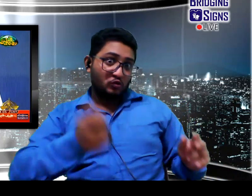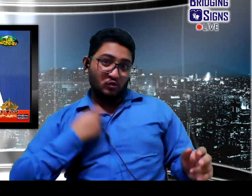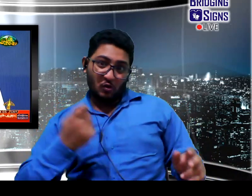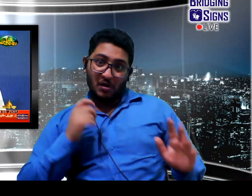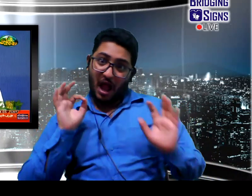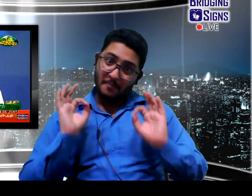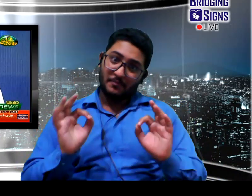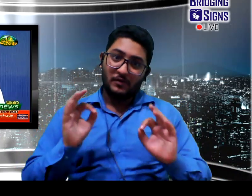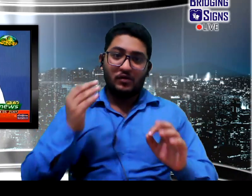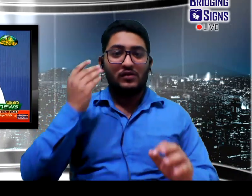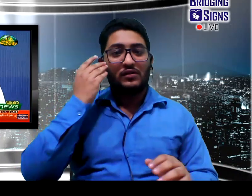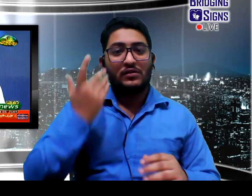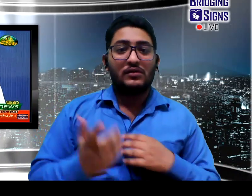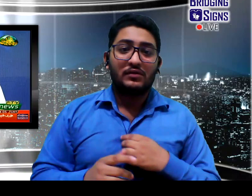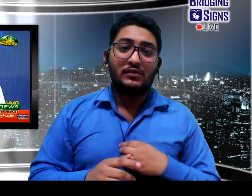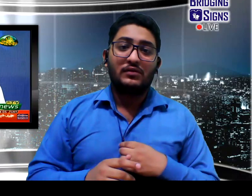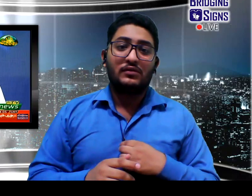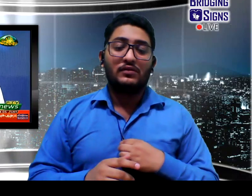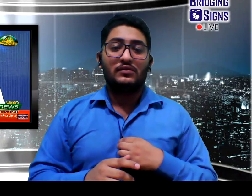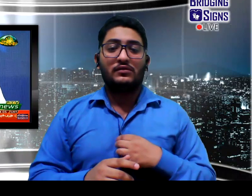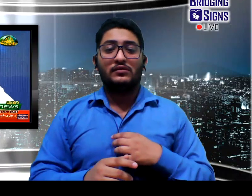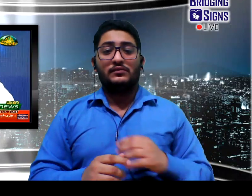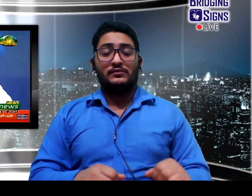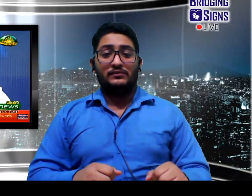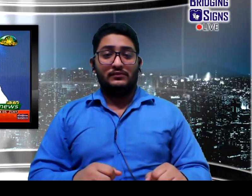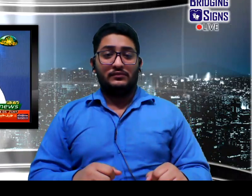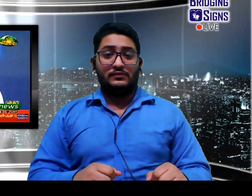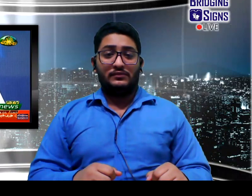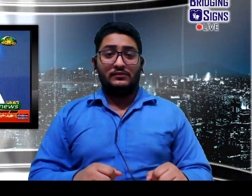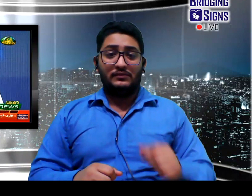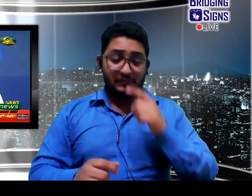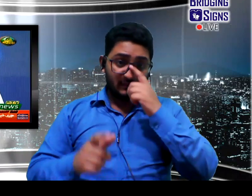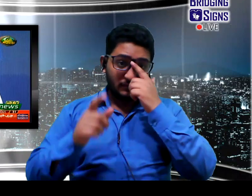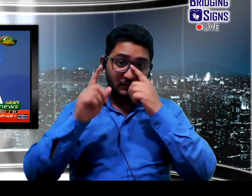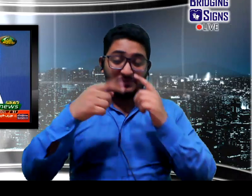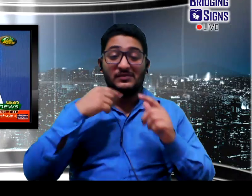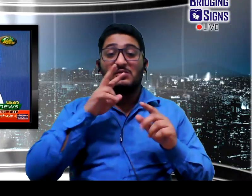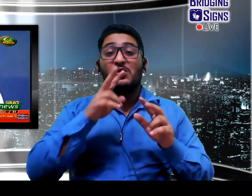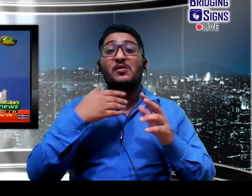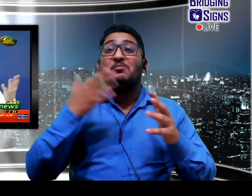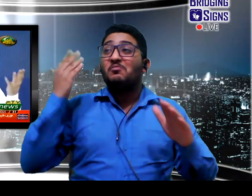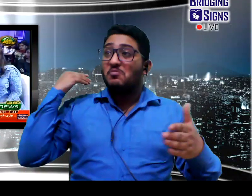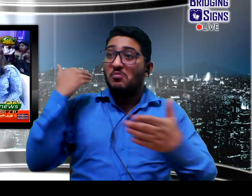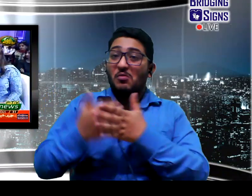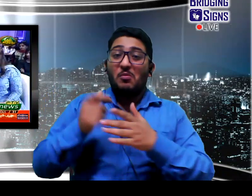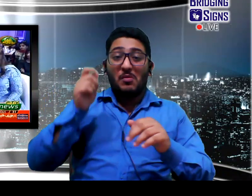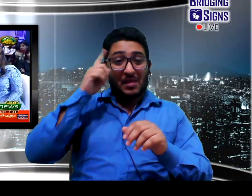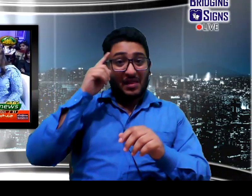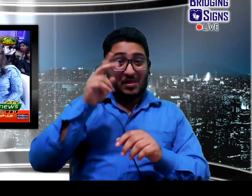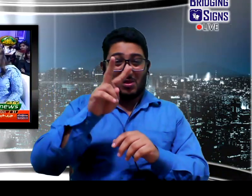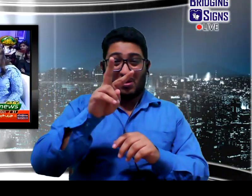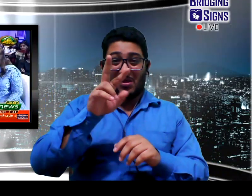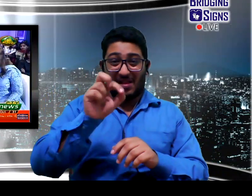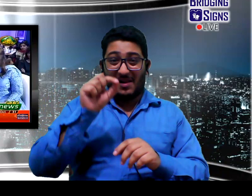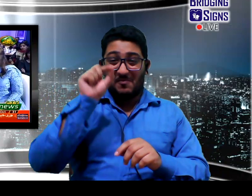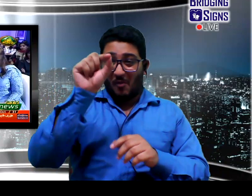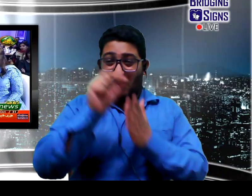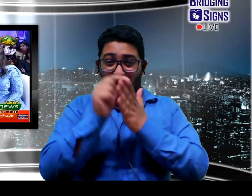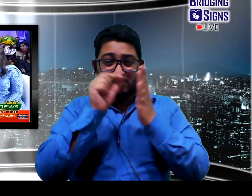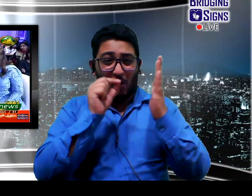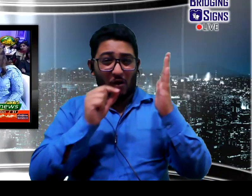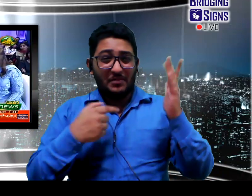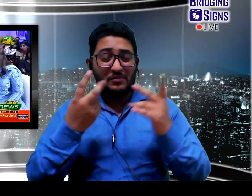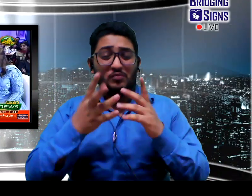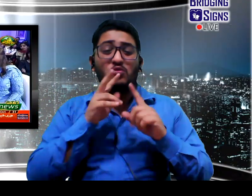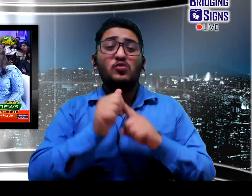So what we want right now, the gains we have made, these 28 points we've gone